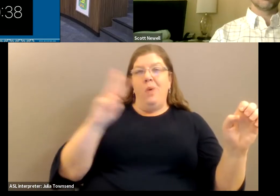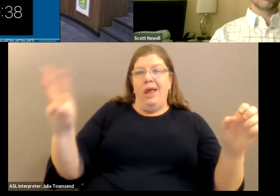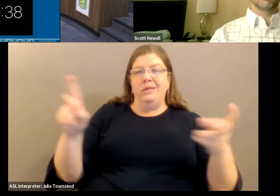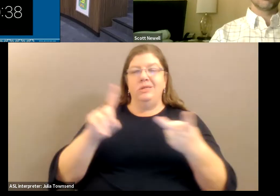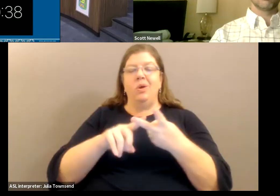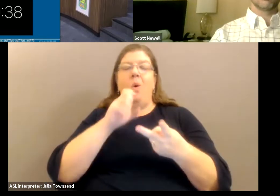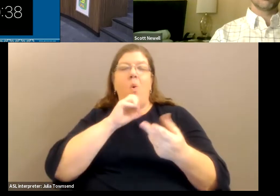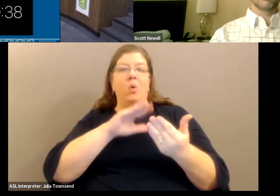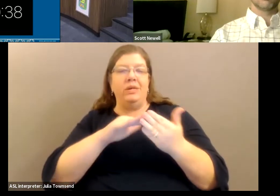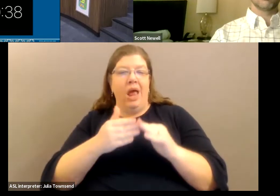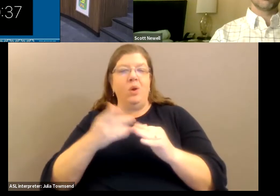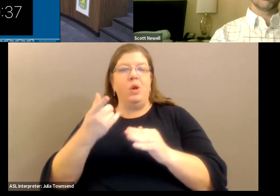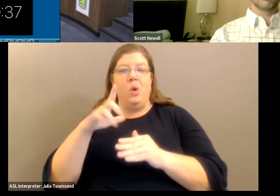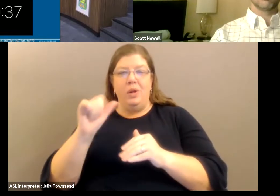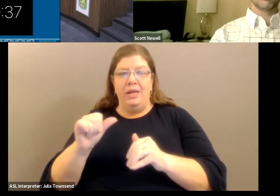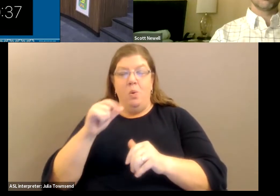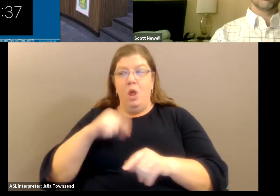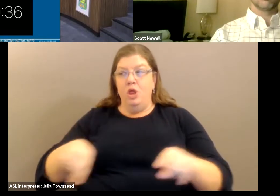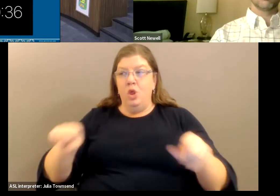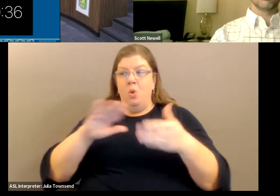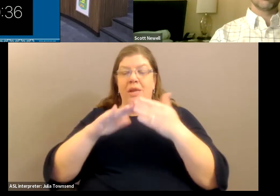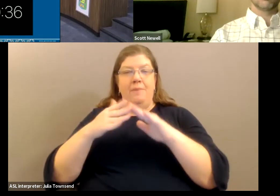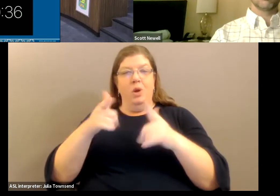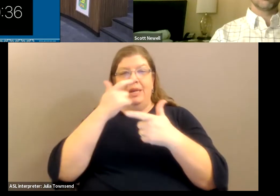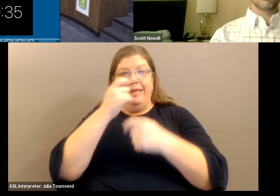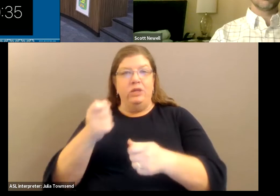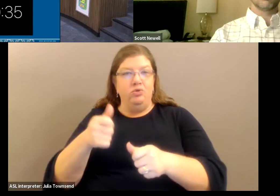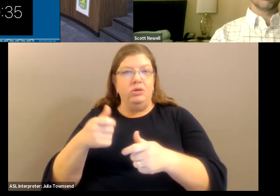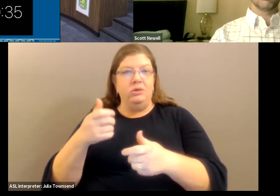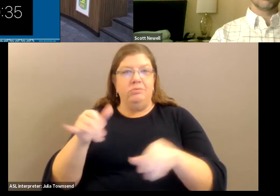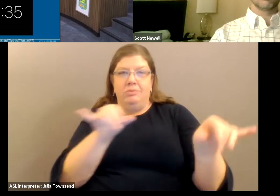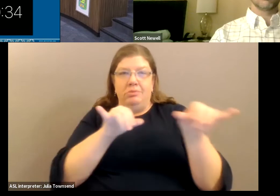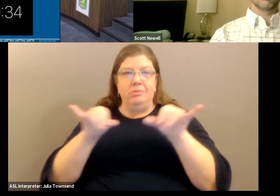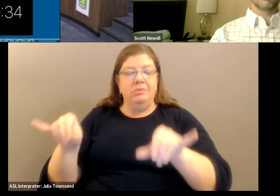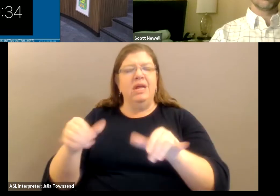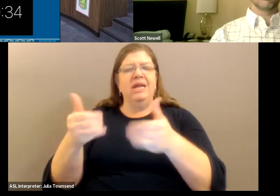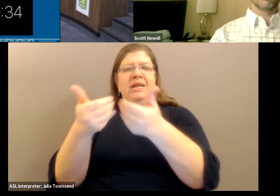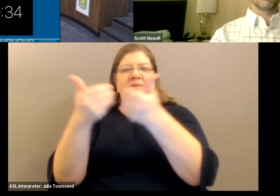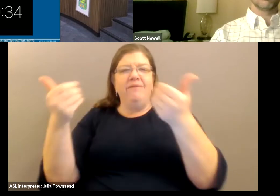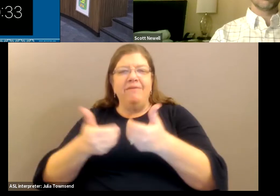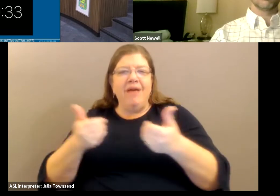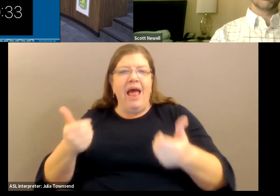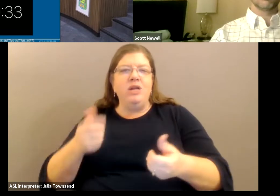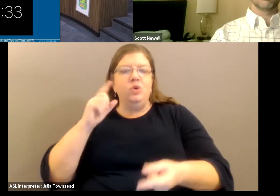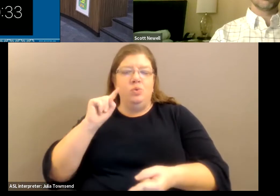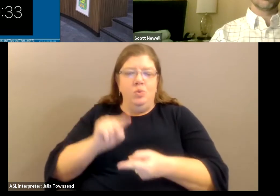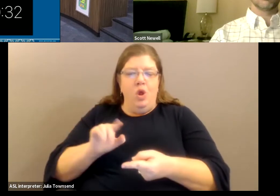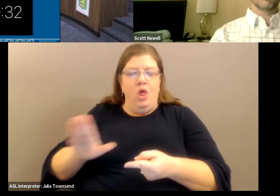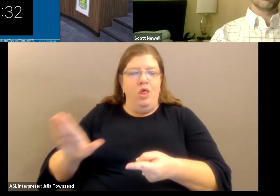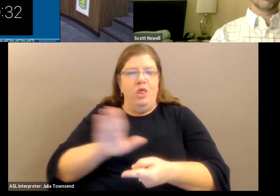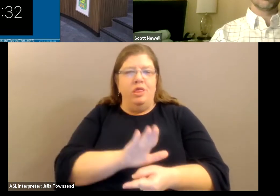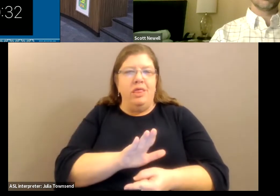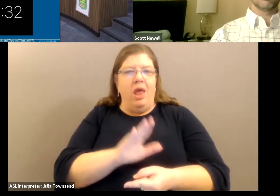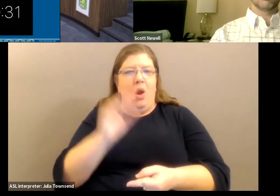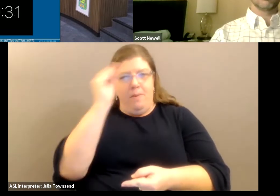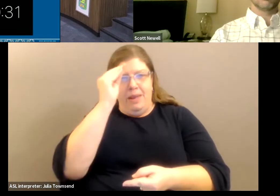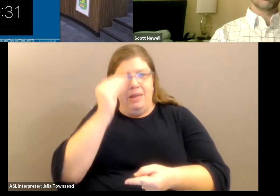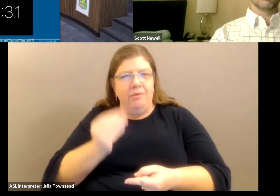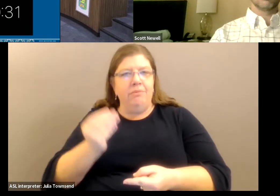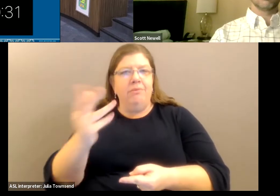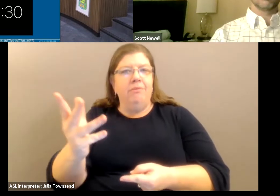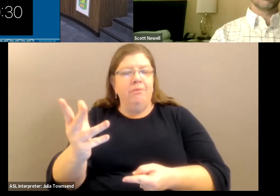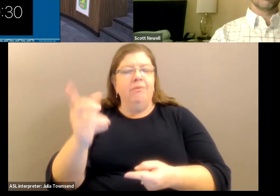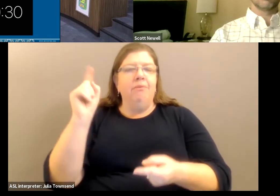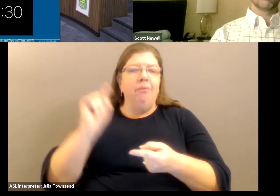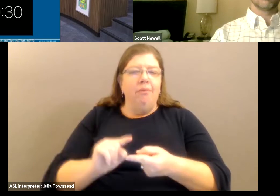when these neighborhoods have similar interests with each other. There's no reason to divide them and dilute their say in having fair representation. Our